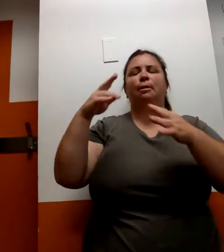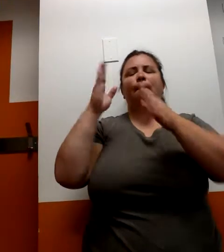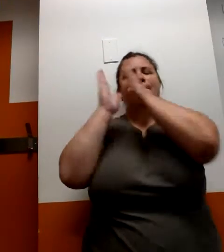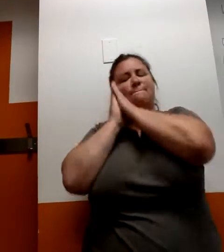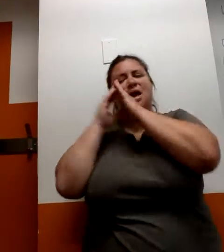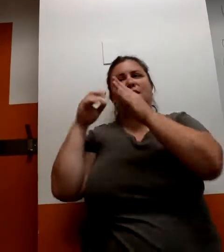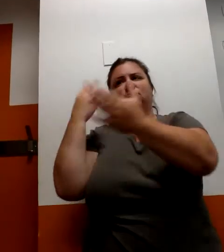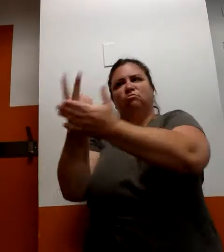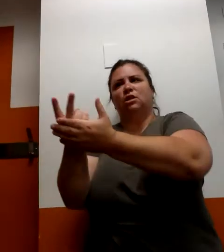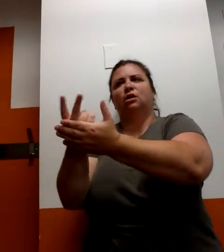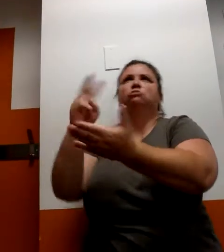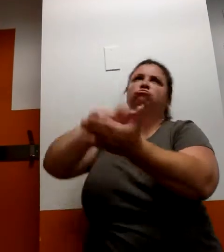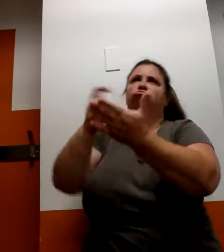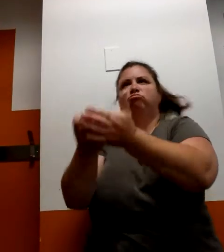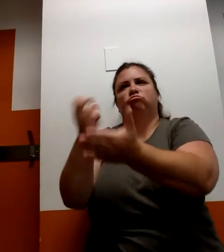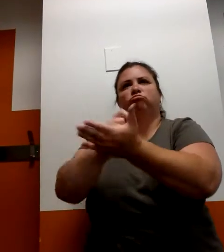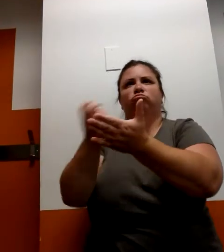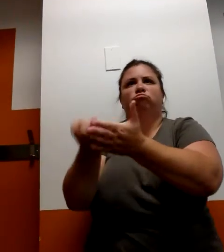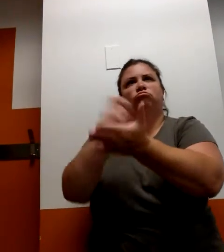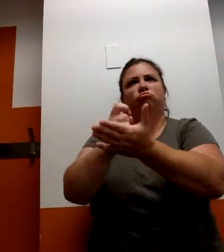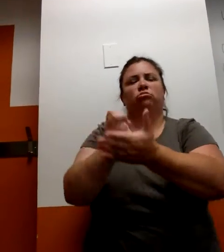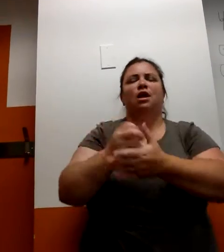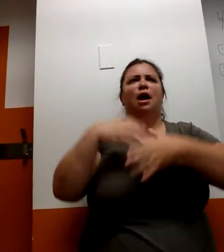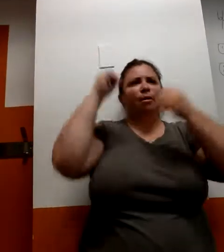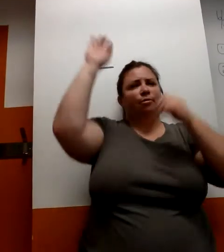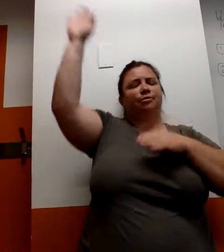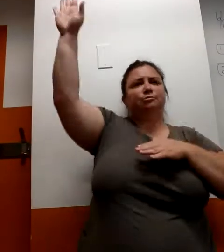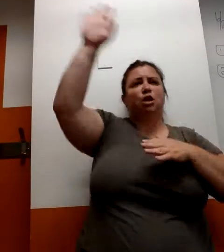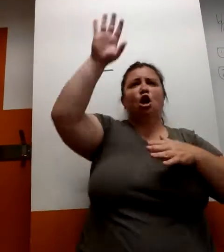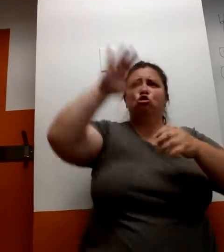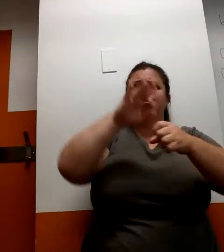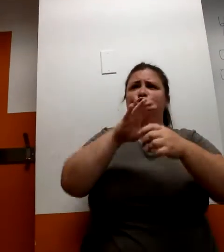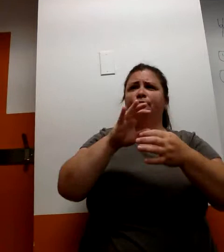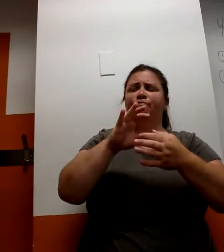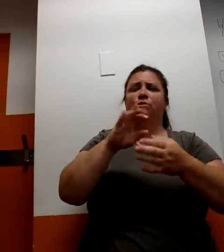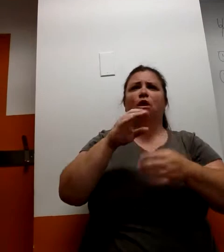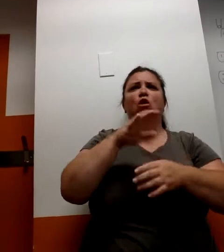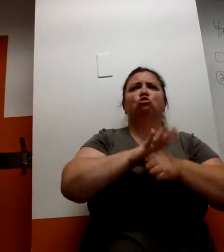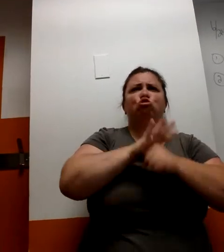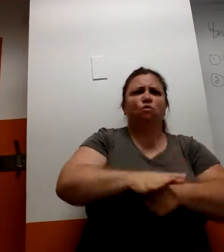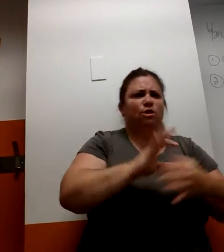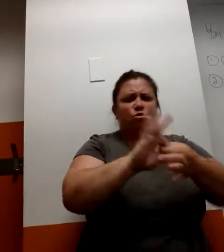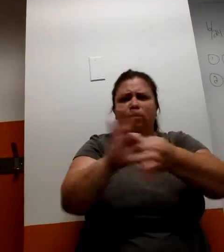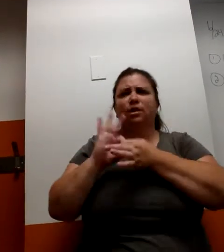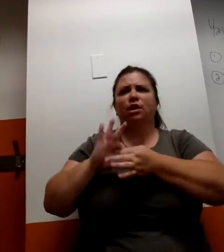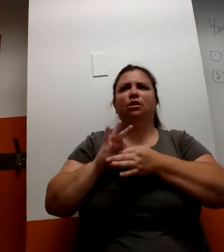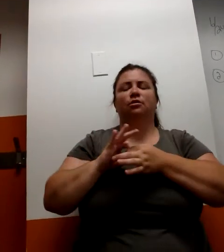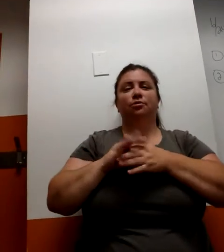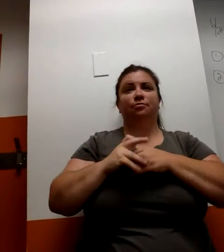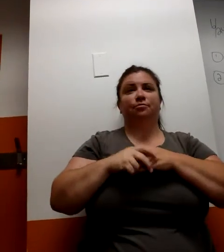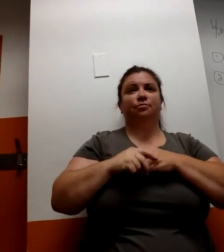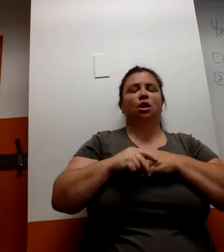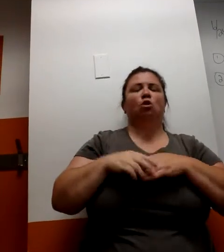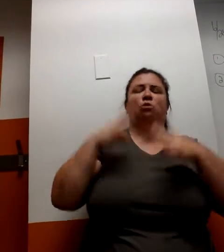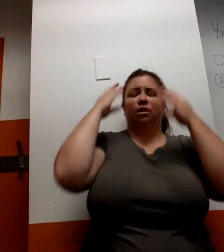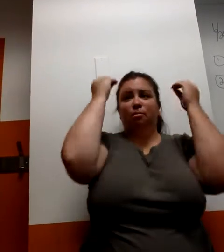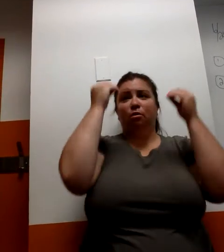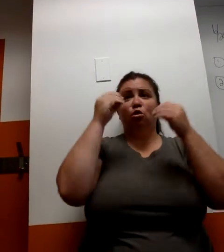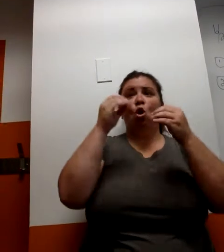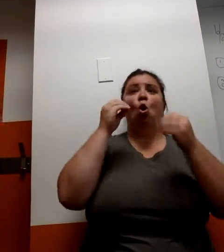You think that's stress related? Yeah. Potentially? What are you thinking about while you're tossing and turning? Thinking about the homework that you didn't do or the test you needed to